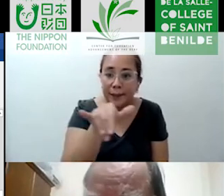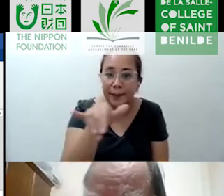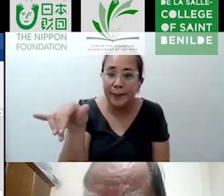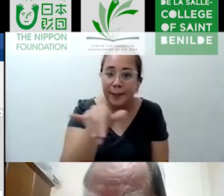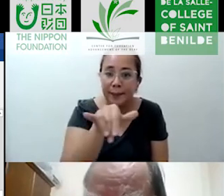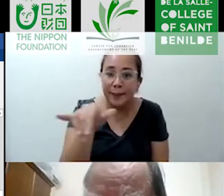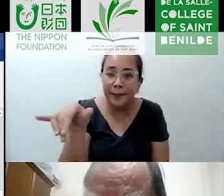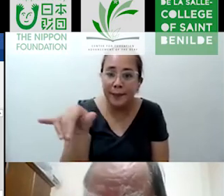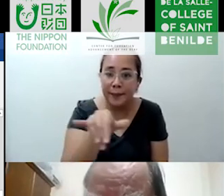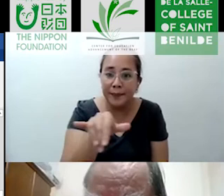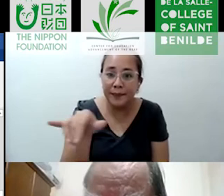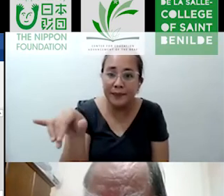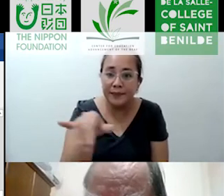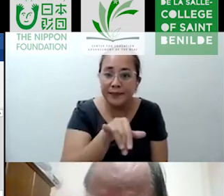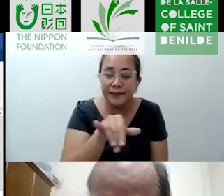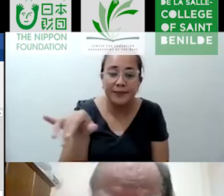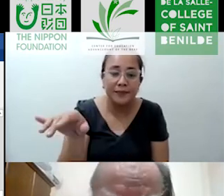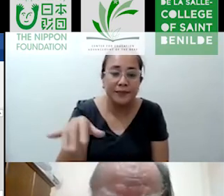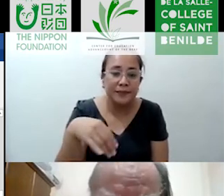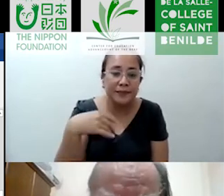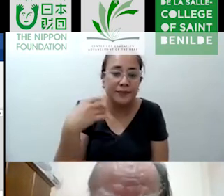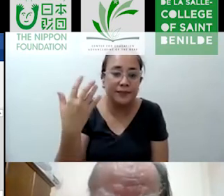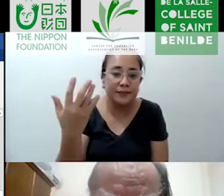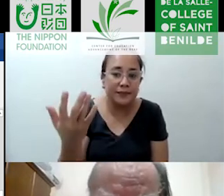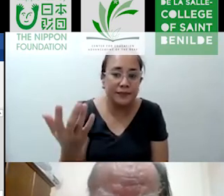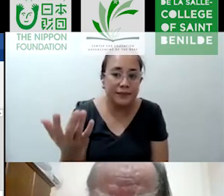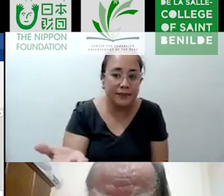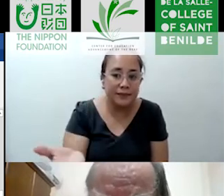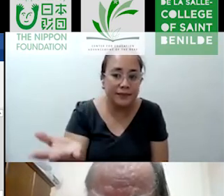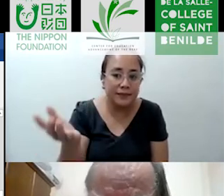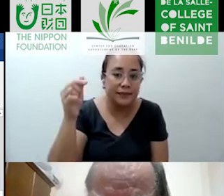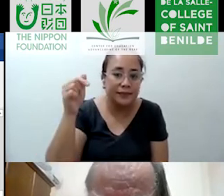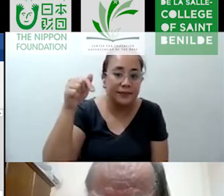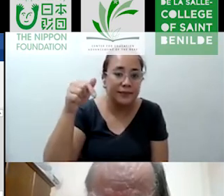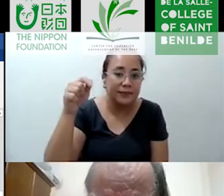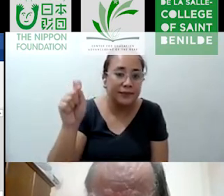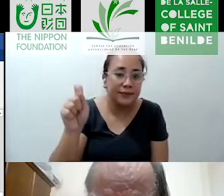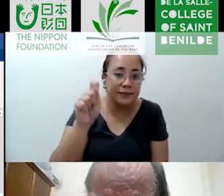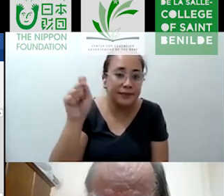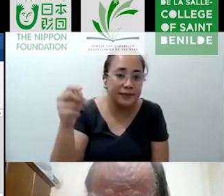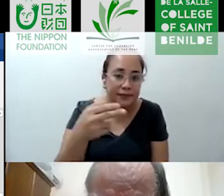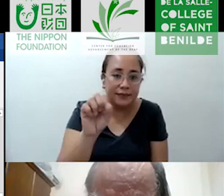Shaq and Jasmine are saying the same for thin. And Tuesday and Thursday, yes.